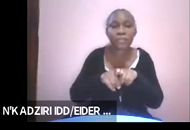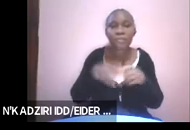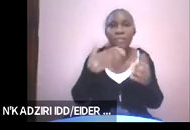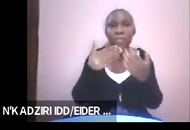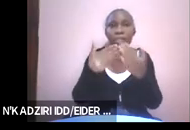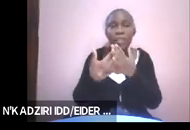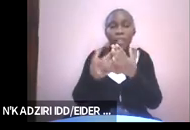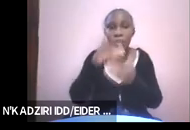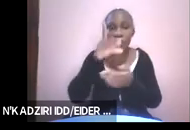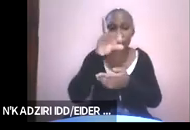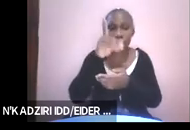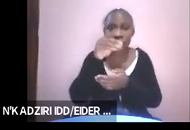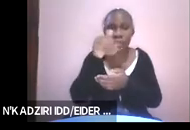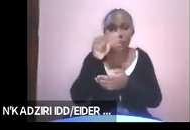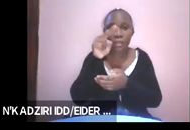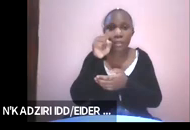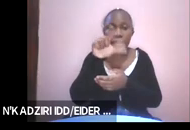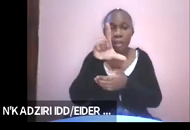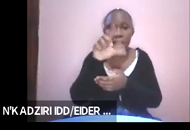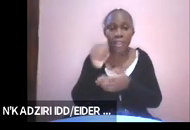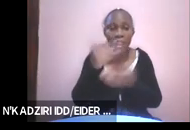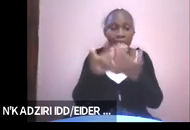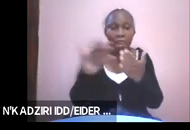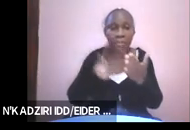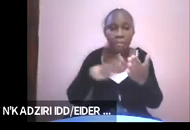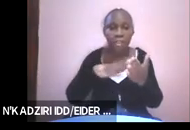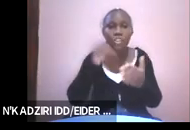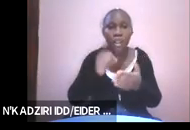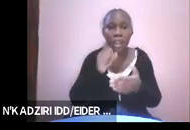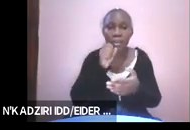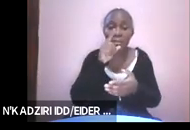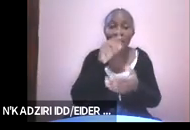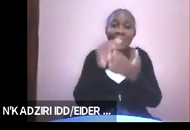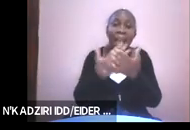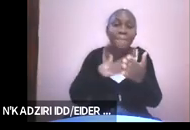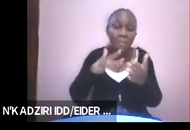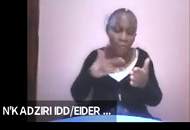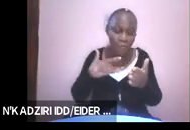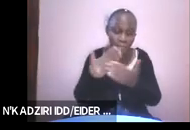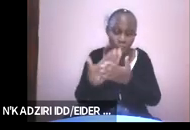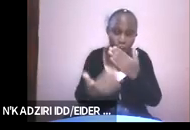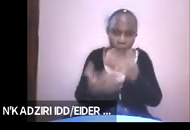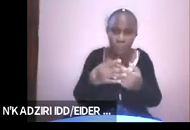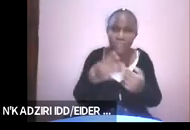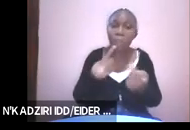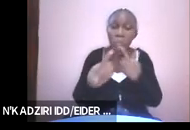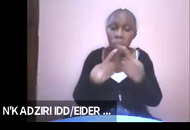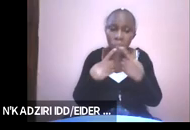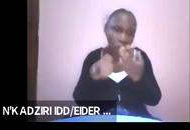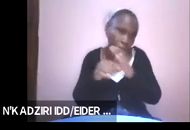can unmute. Maybe it's easier to speak through than to type it. Let's hear your perspective.